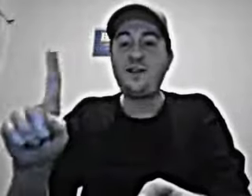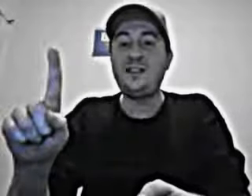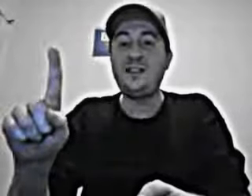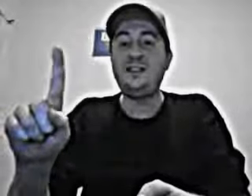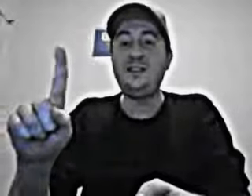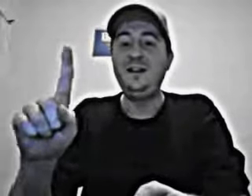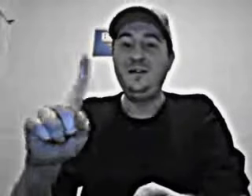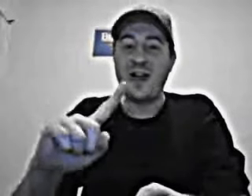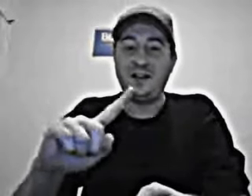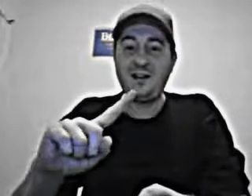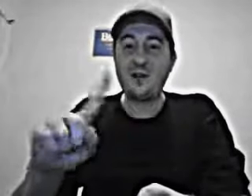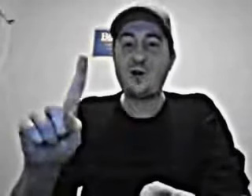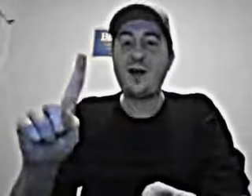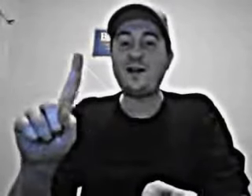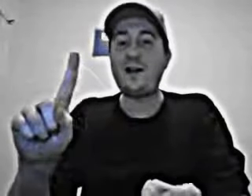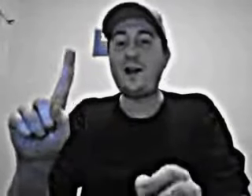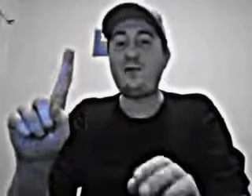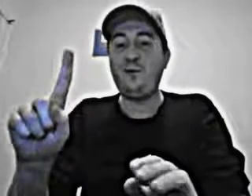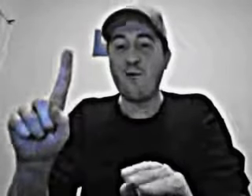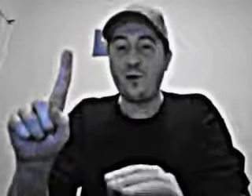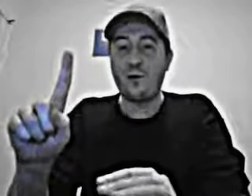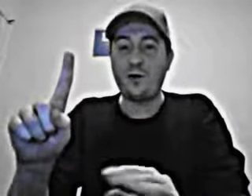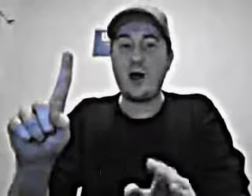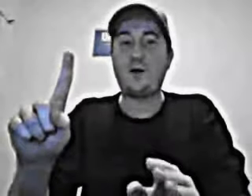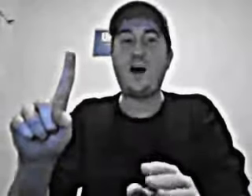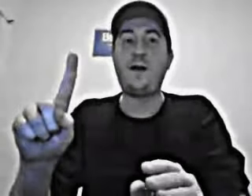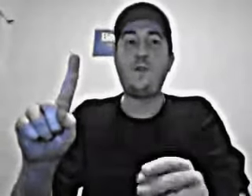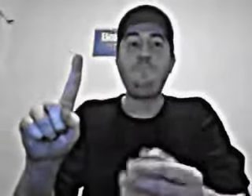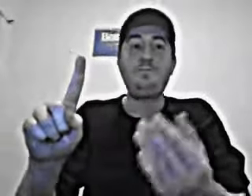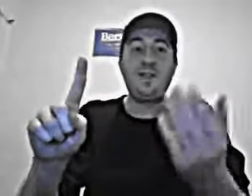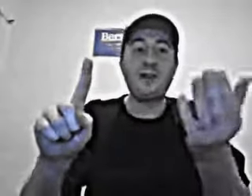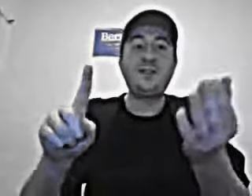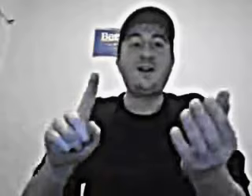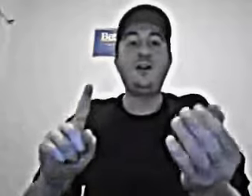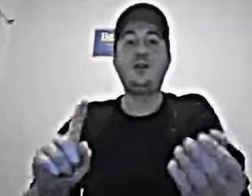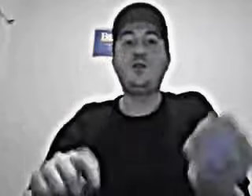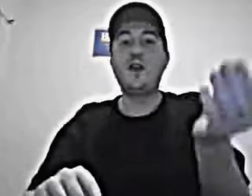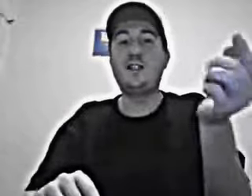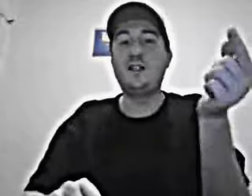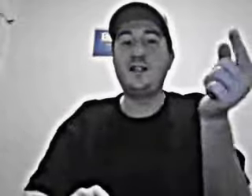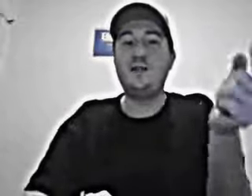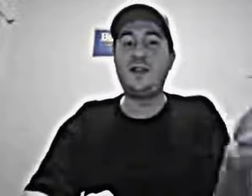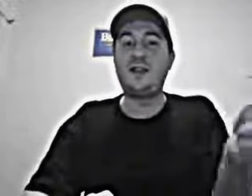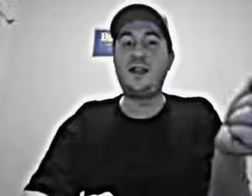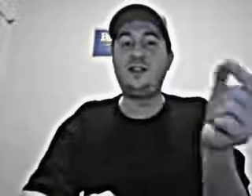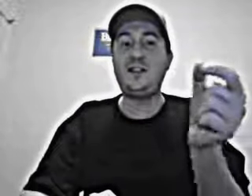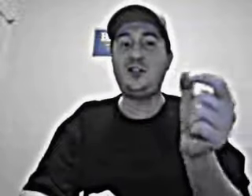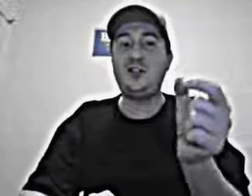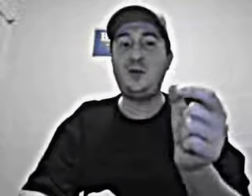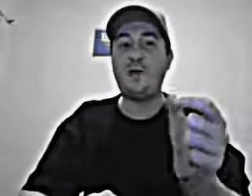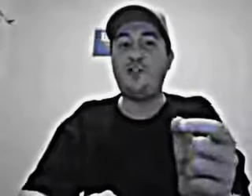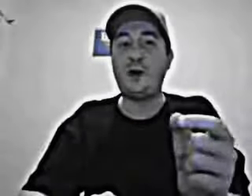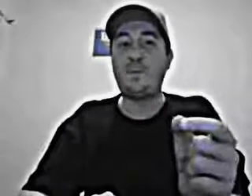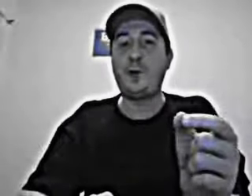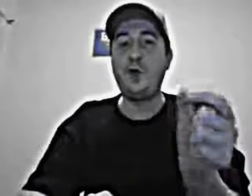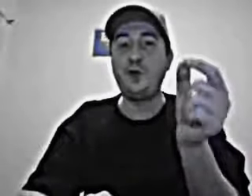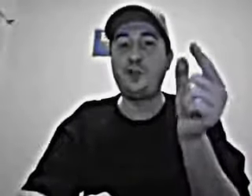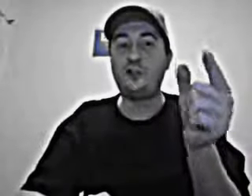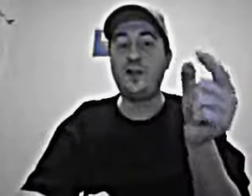seat that the Democrats have for Colorado now let's take a look at the rest of this in the second district you have Jared Polis who's been